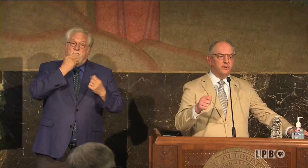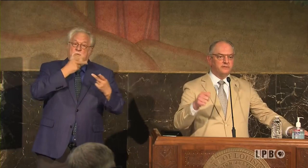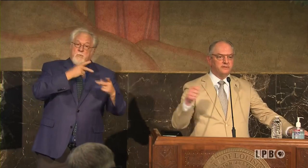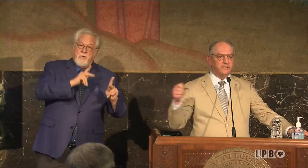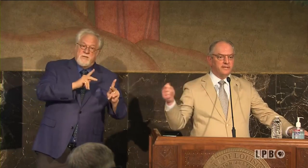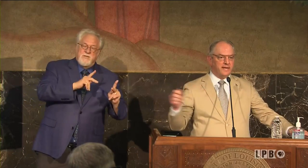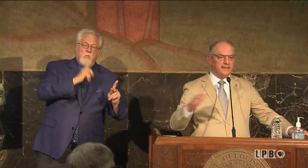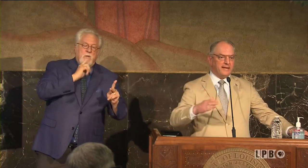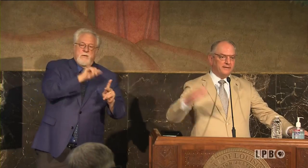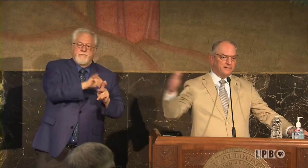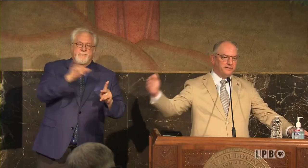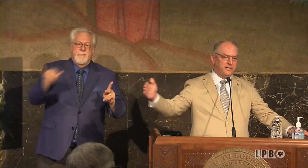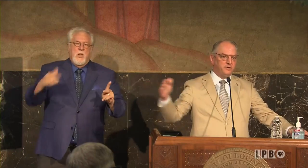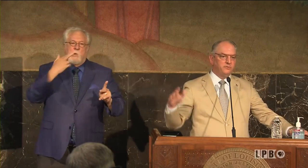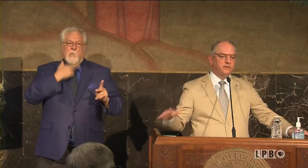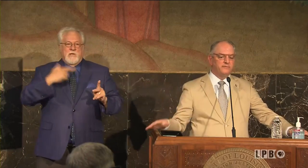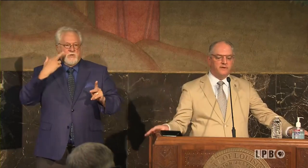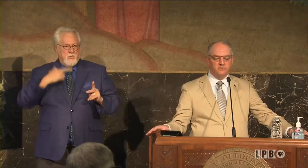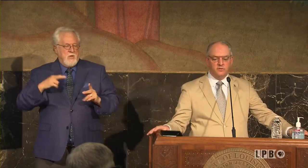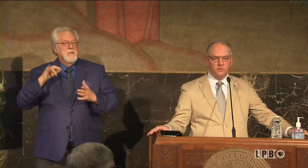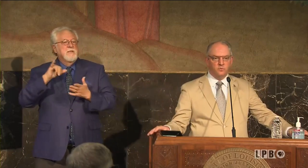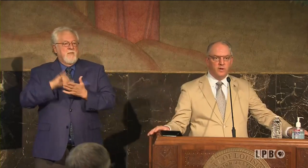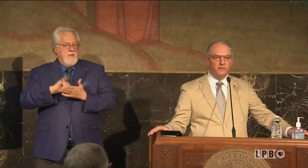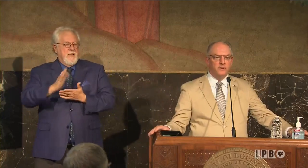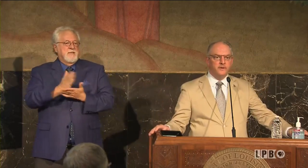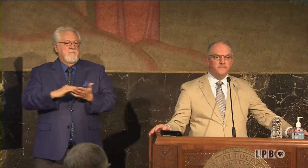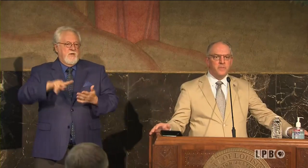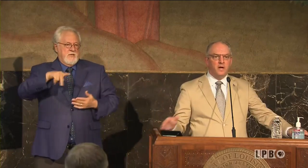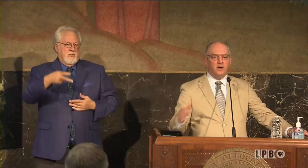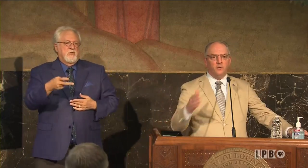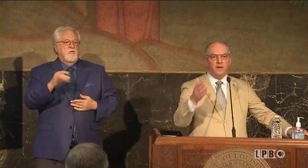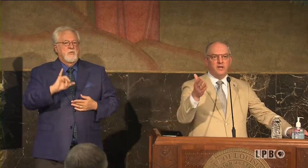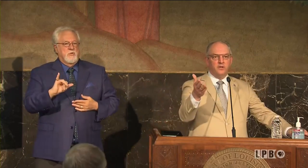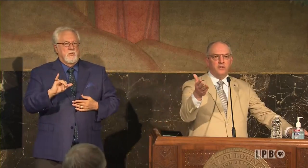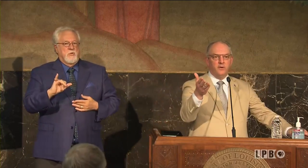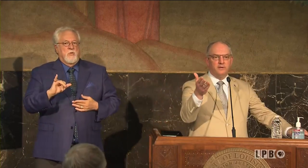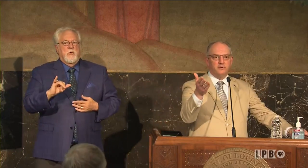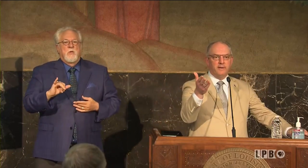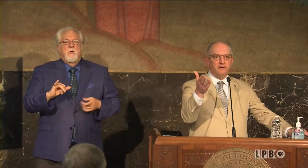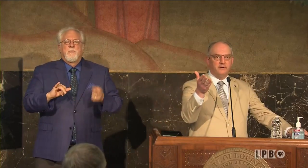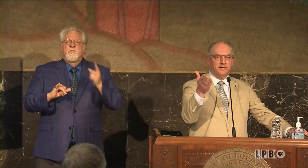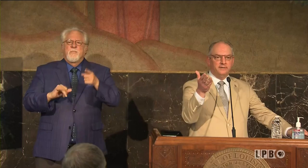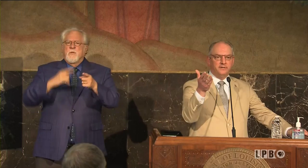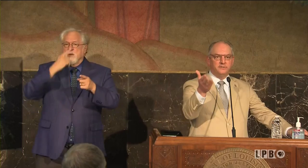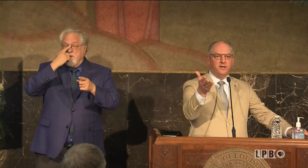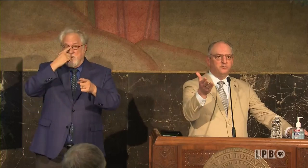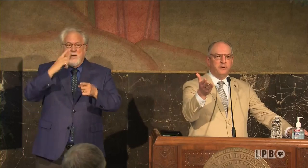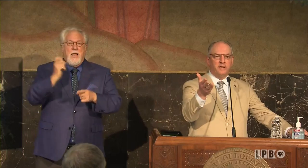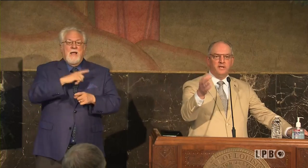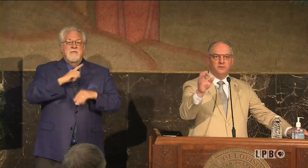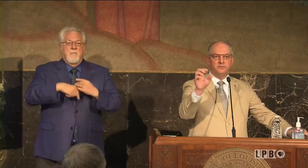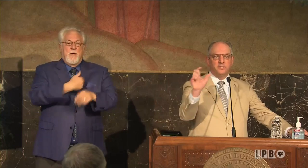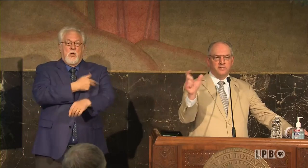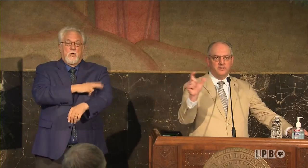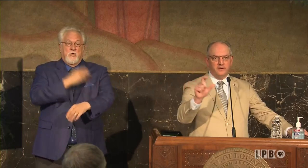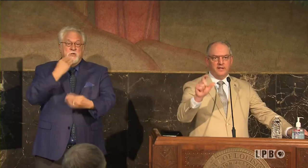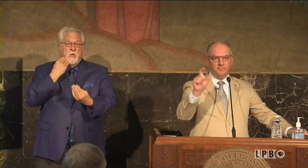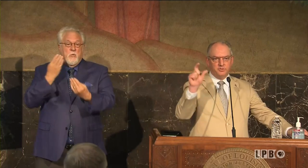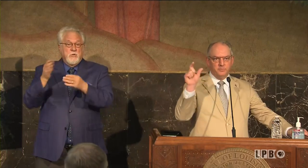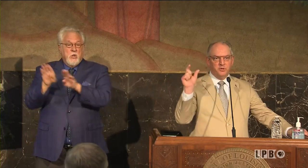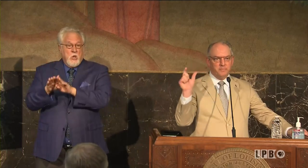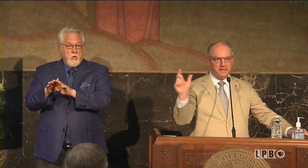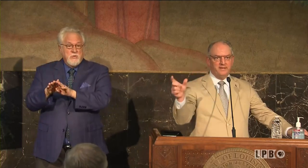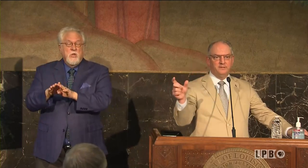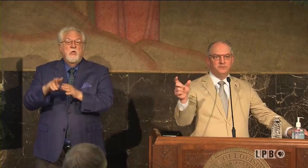like restaurants, and that continues in phase 2 as well. A while ago, you asked about nursing homes being closed.